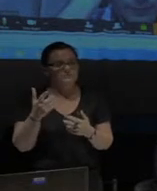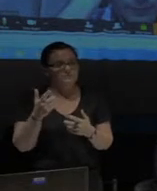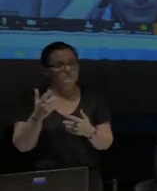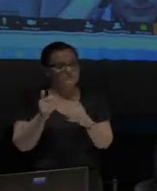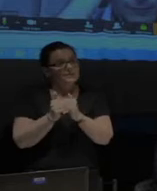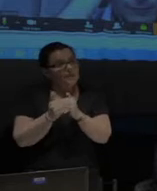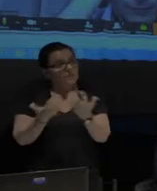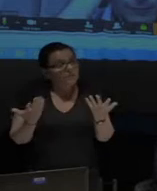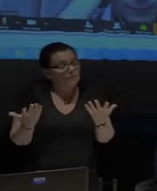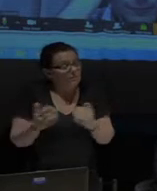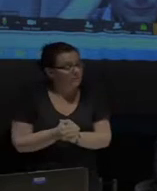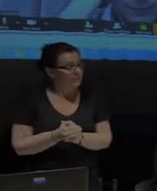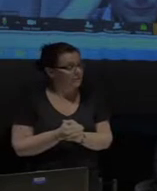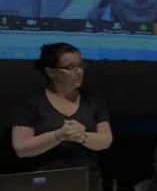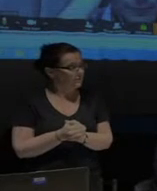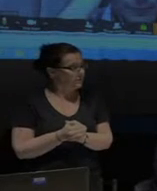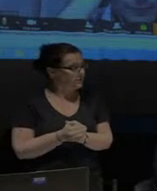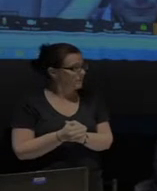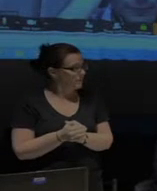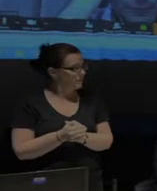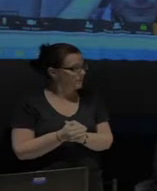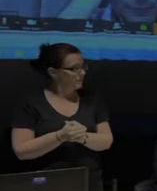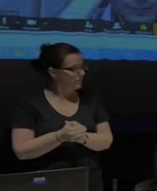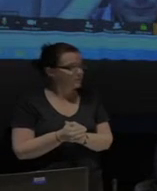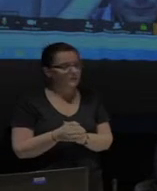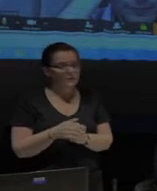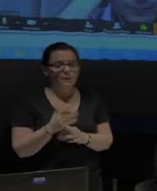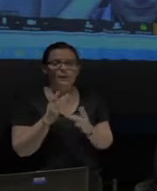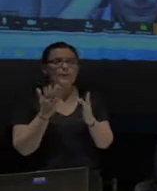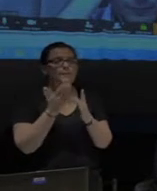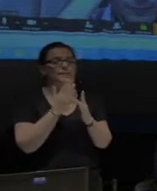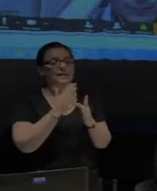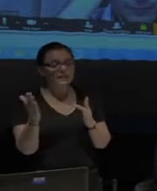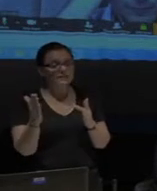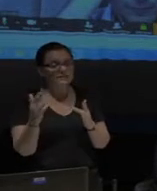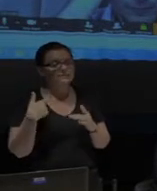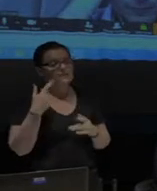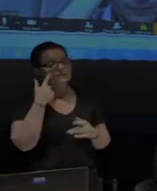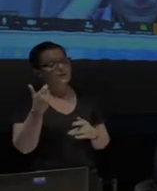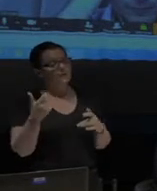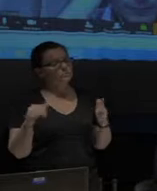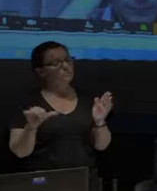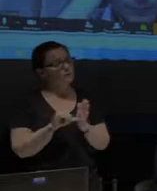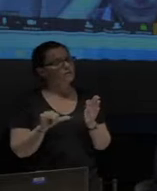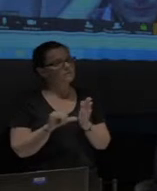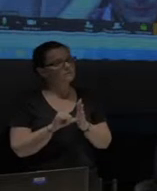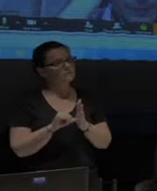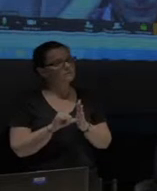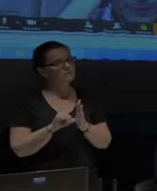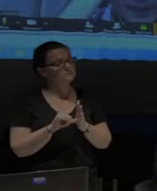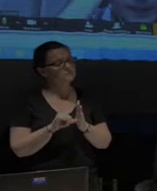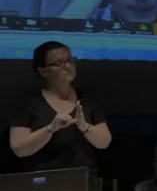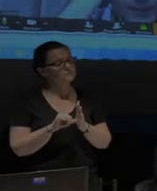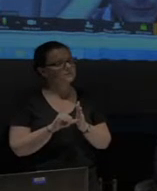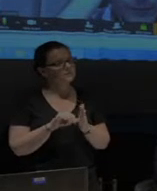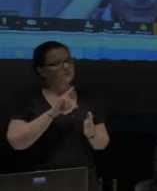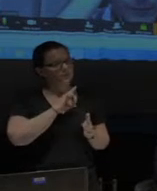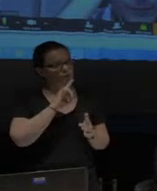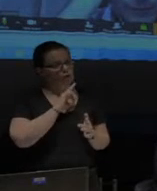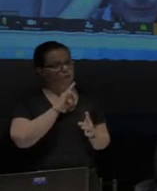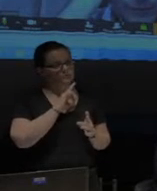in the Middle East I have found much harder, personally, just because of the really